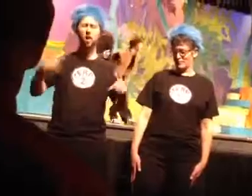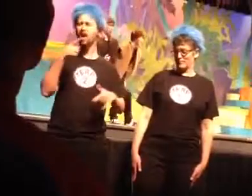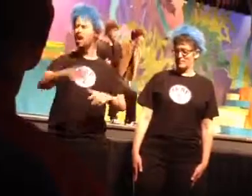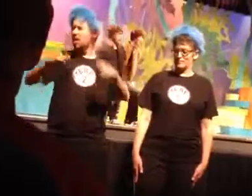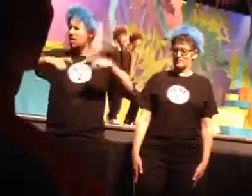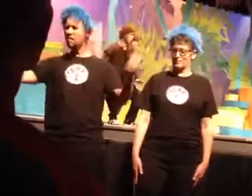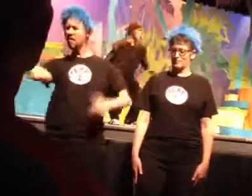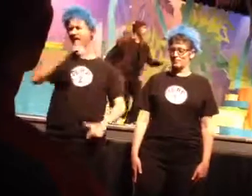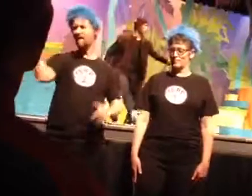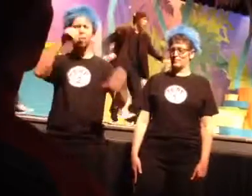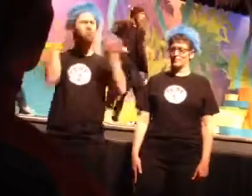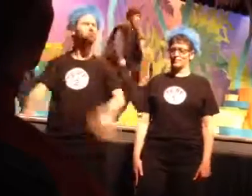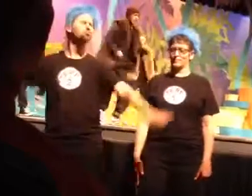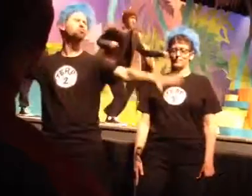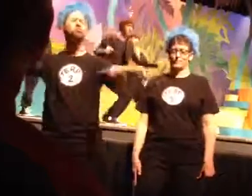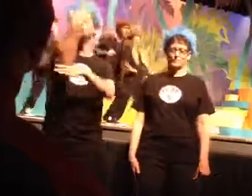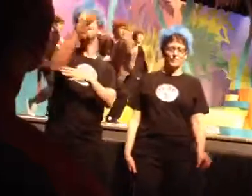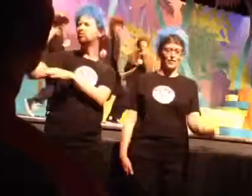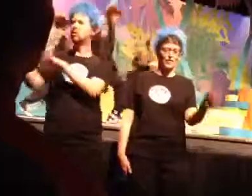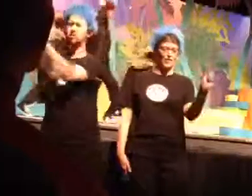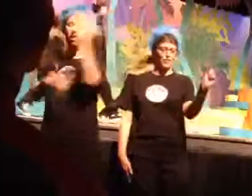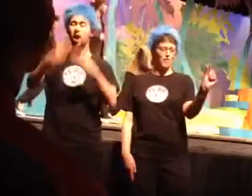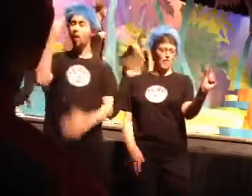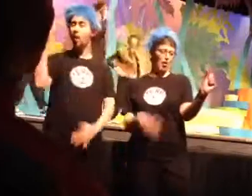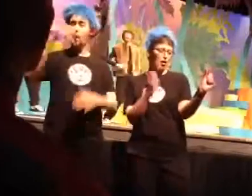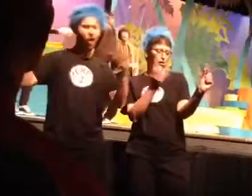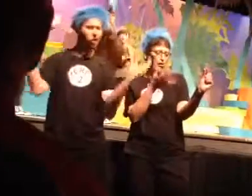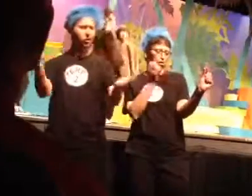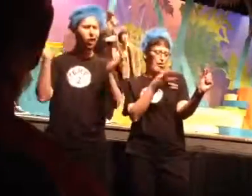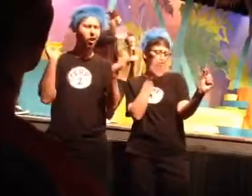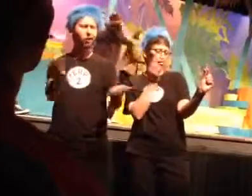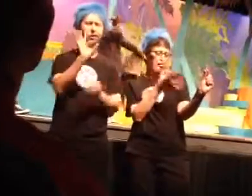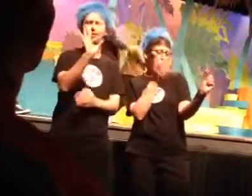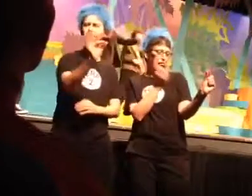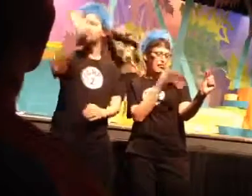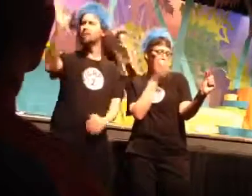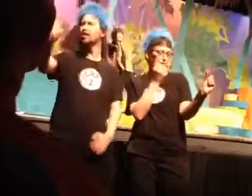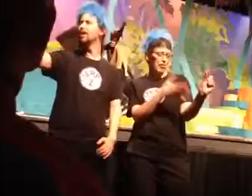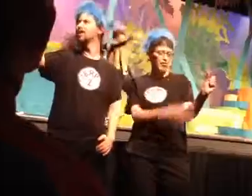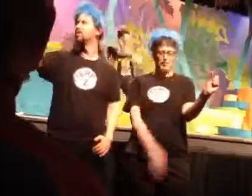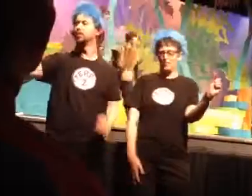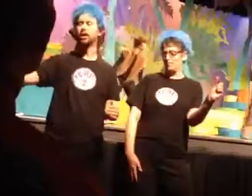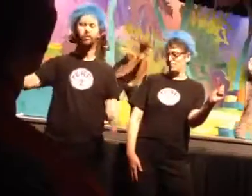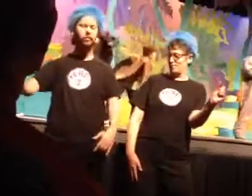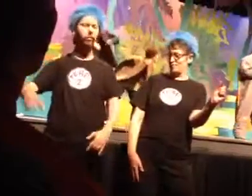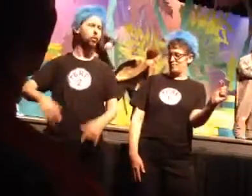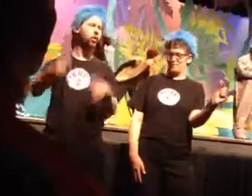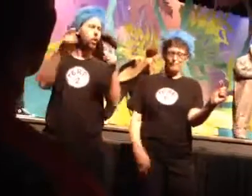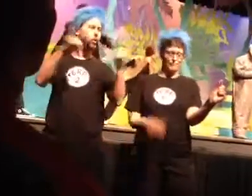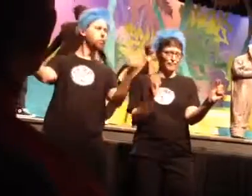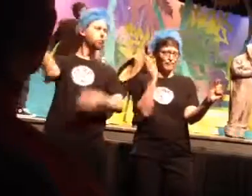fool in the jungle of doom, and it won't and you're the biggest l